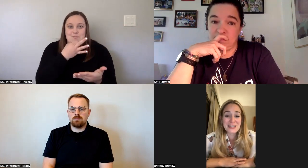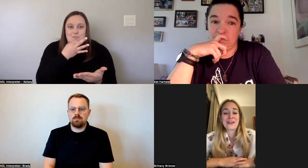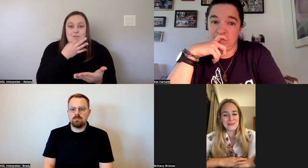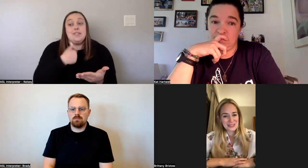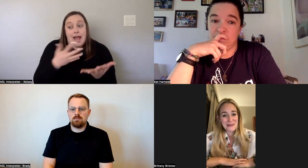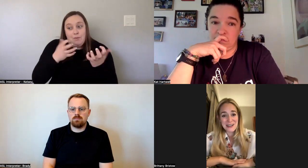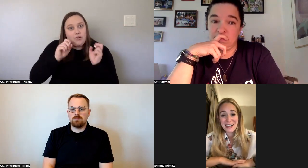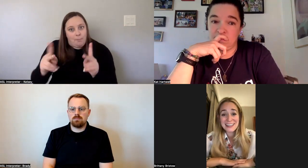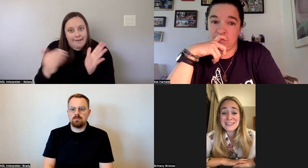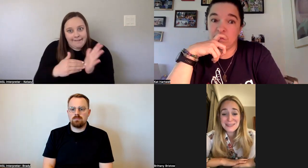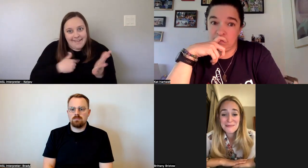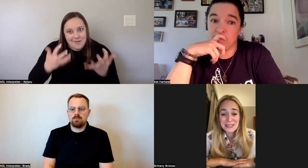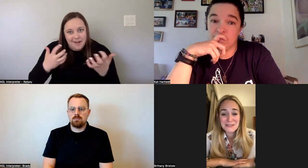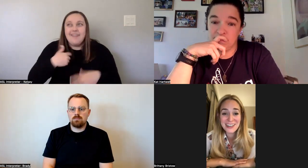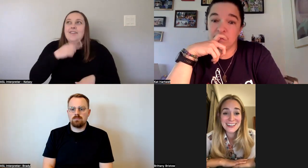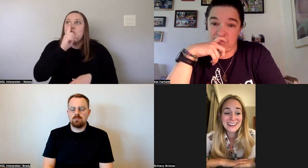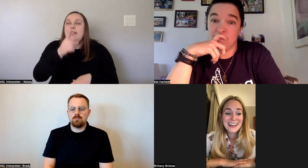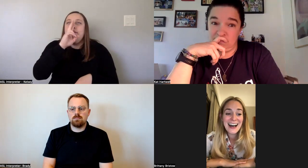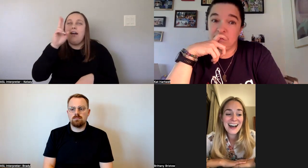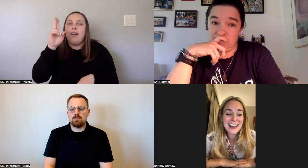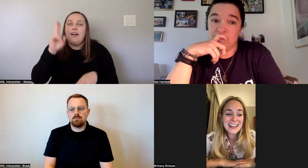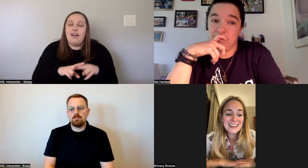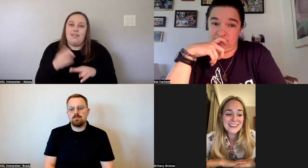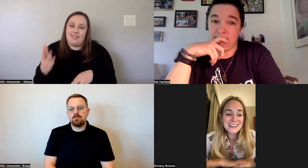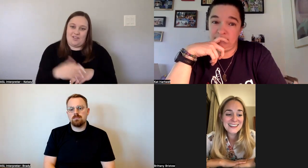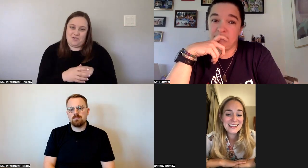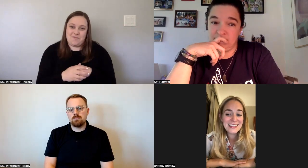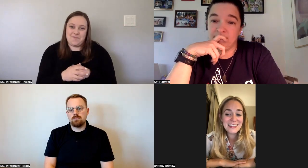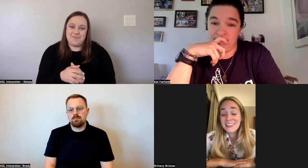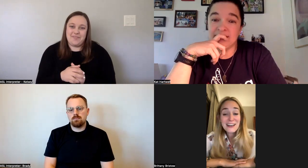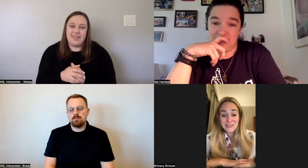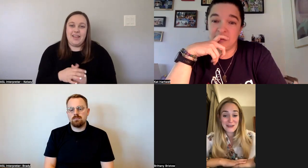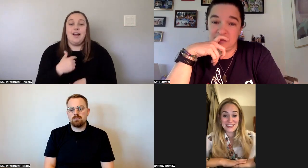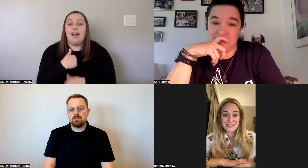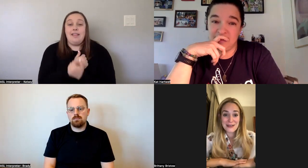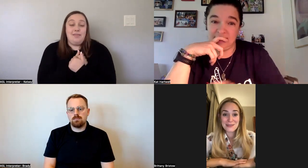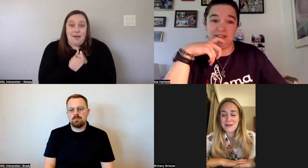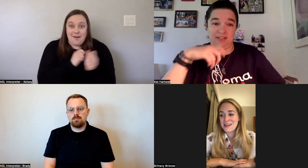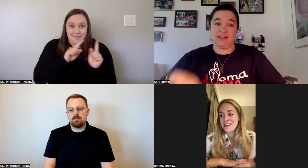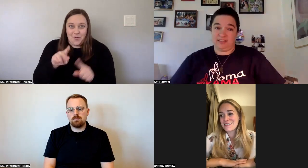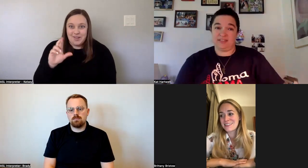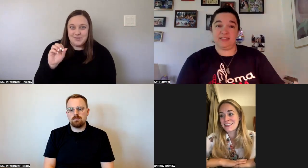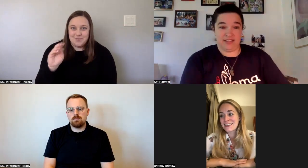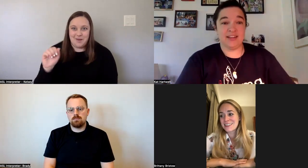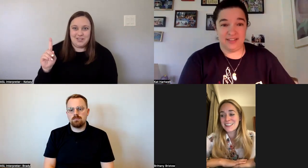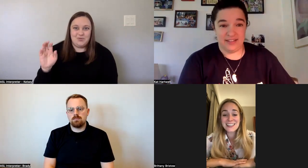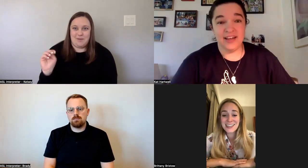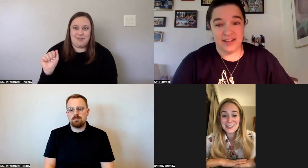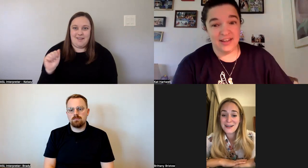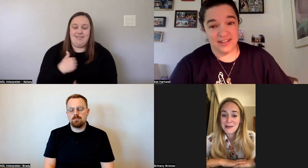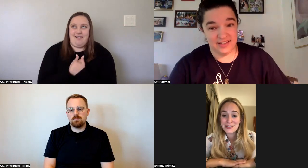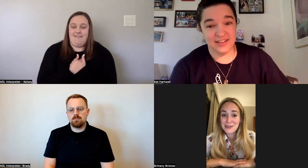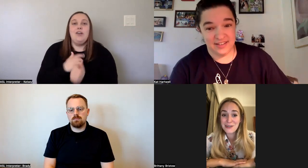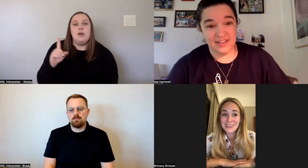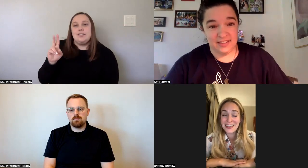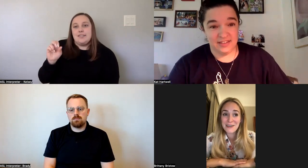to go back to Romadrama. I had so much fun. I love going to Romadrama, and Dustin and I